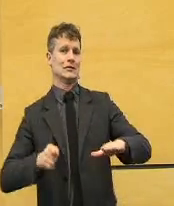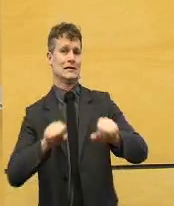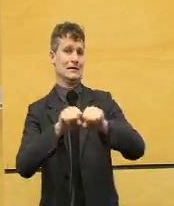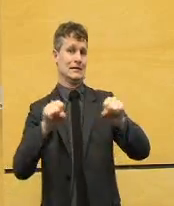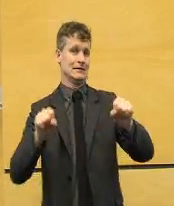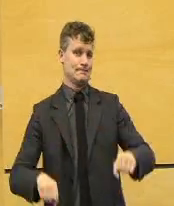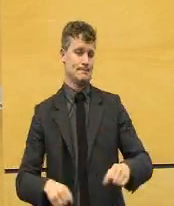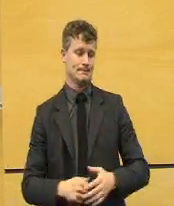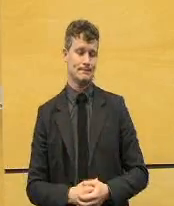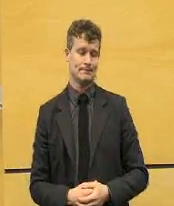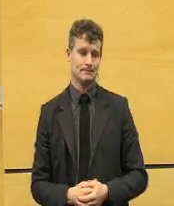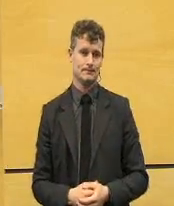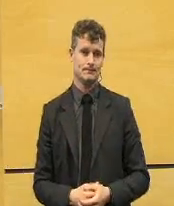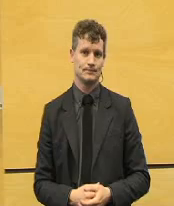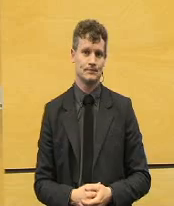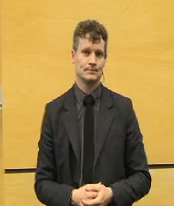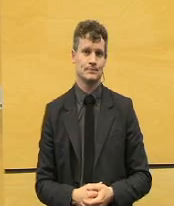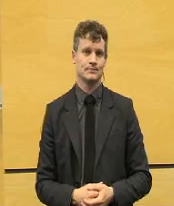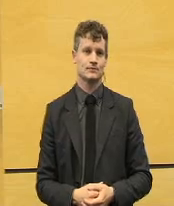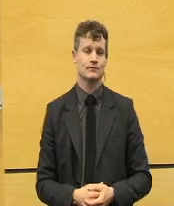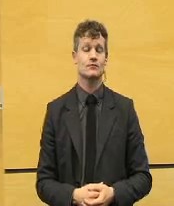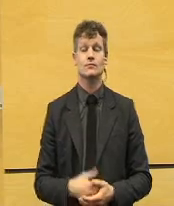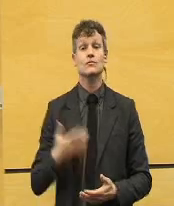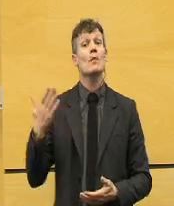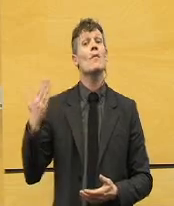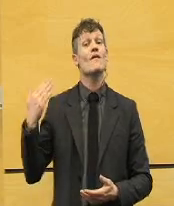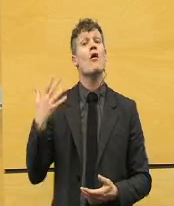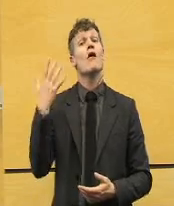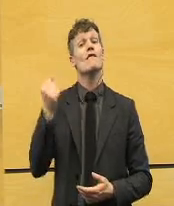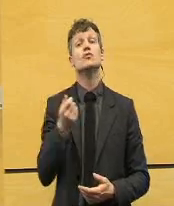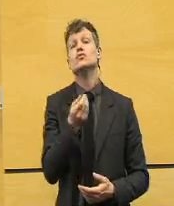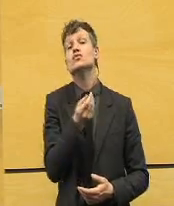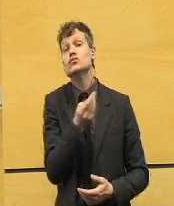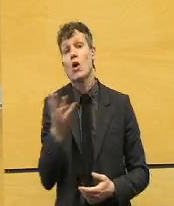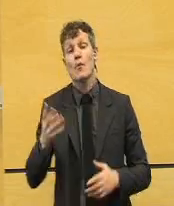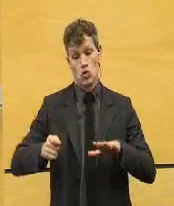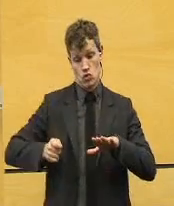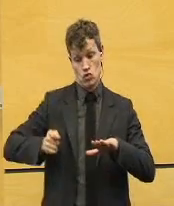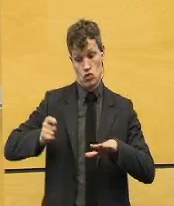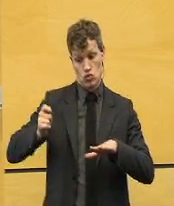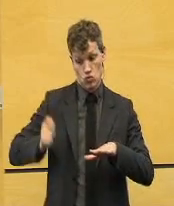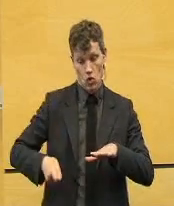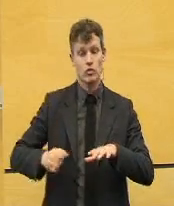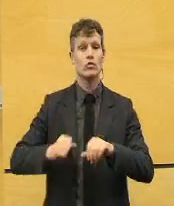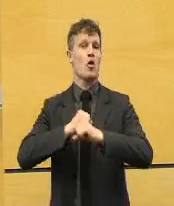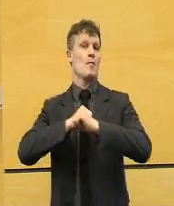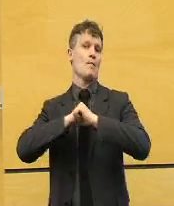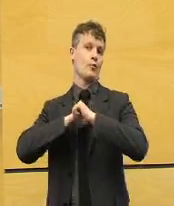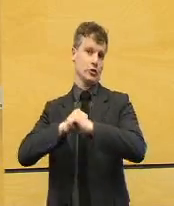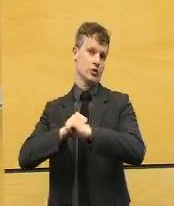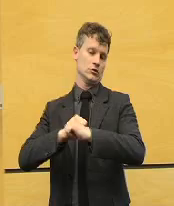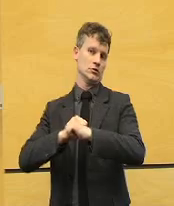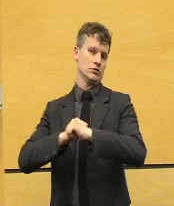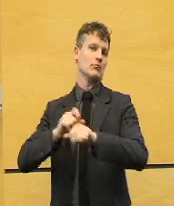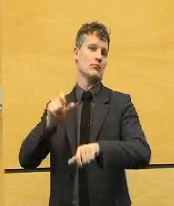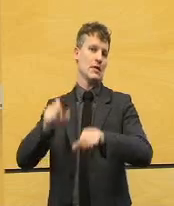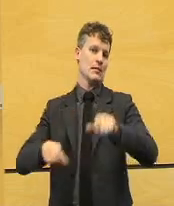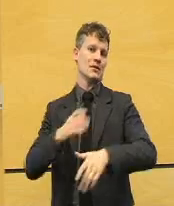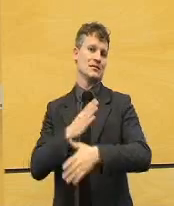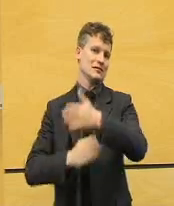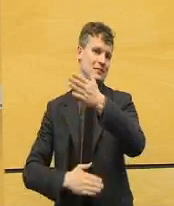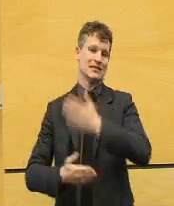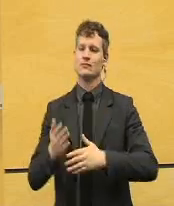anti-discrimination legislation. There have been cases where the court ruled to protect persons with disability